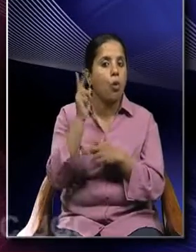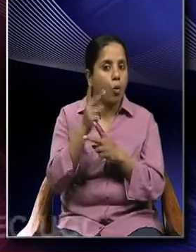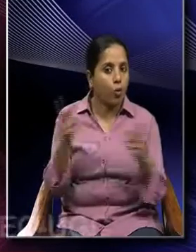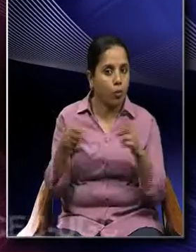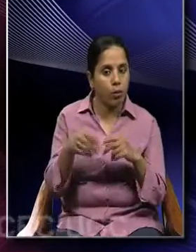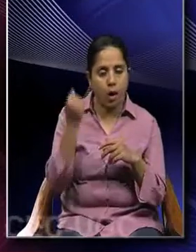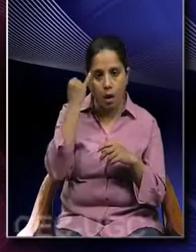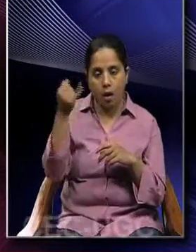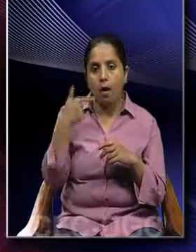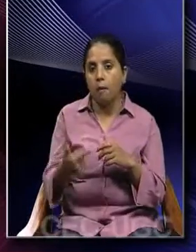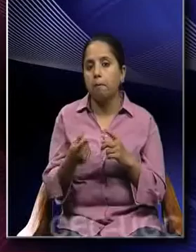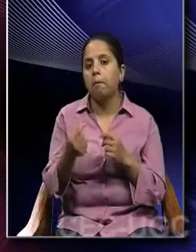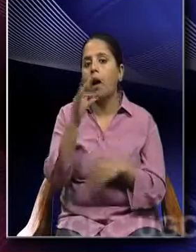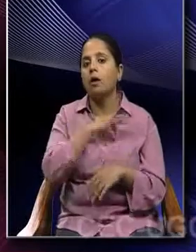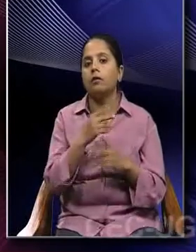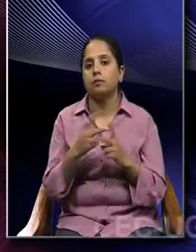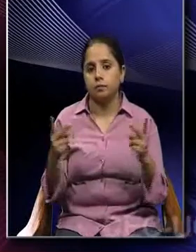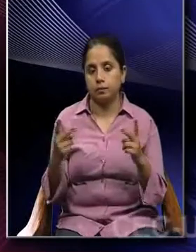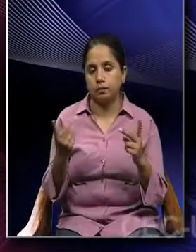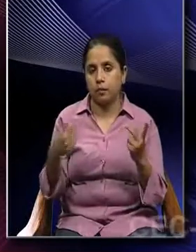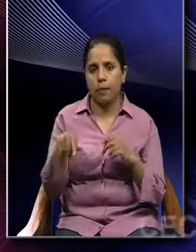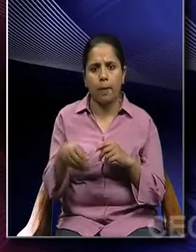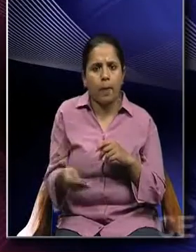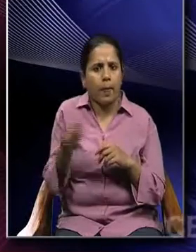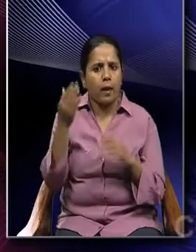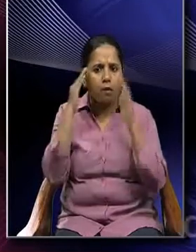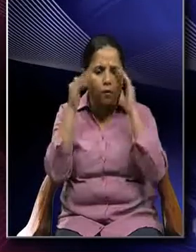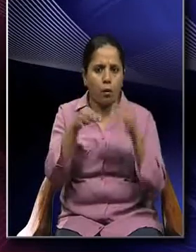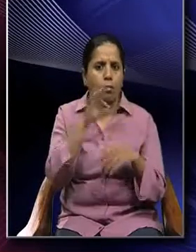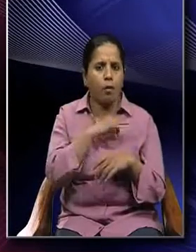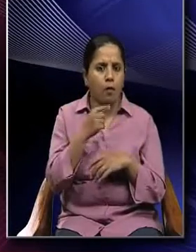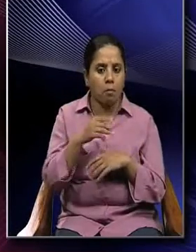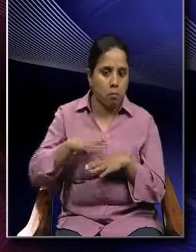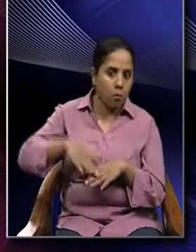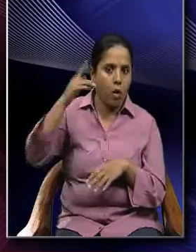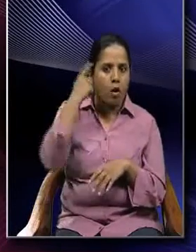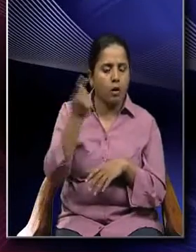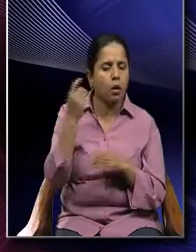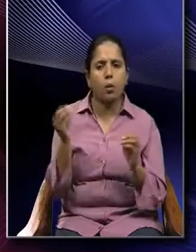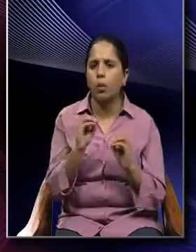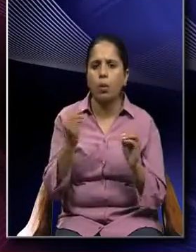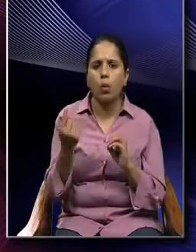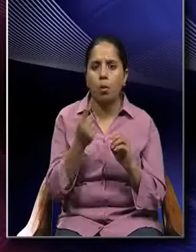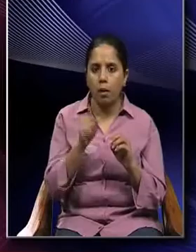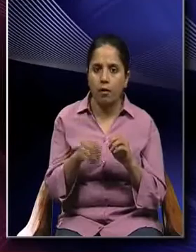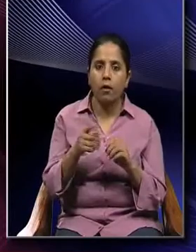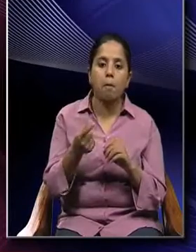of wealth creation. They are no more sticking to the profit maximization, but they talk about wealth maximization.